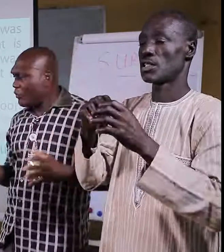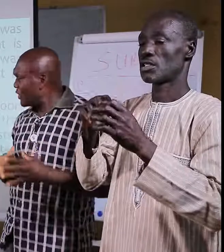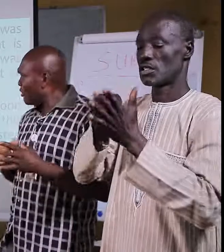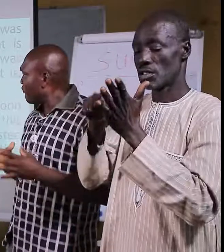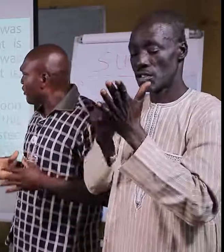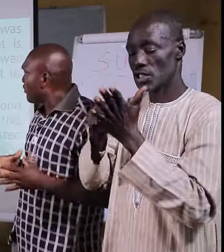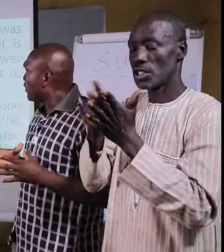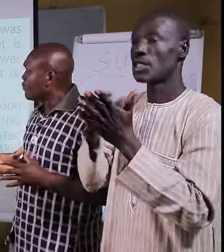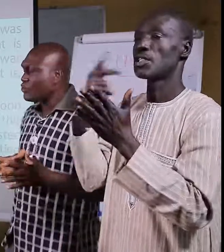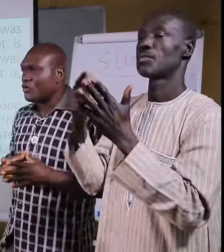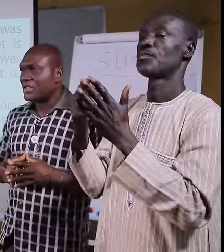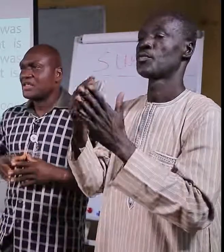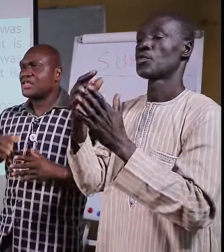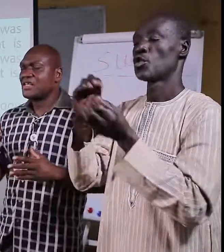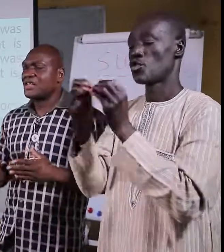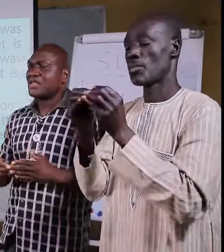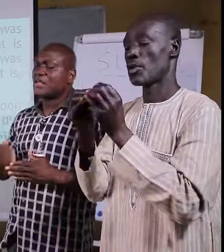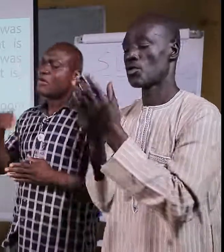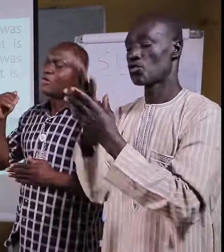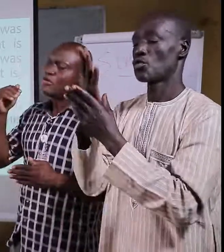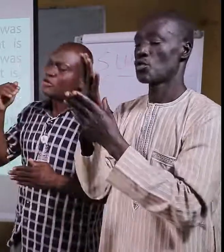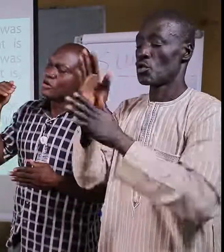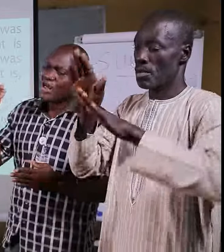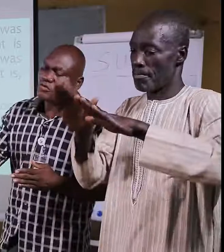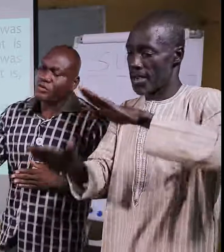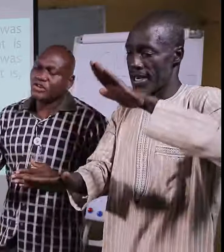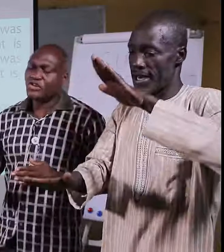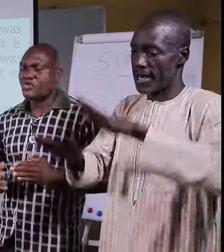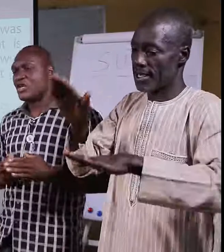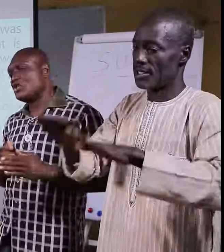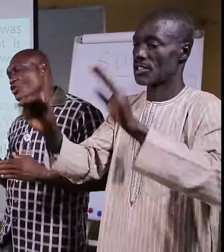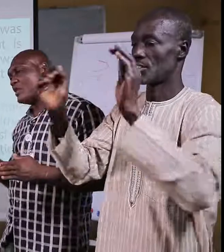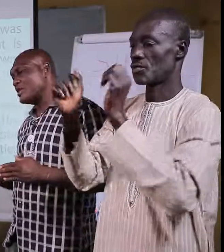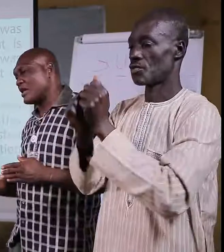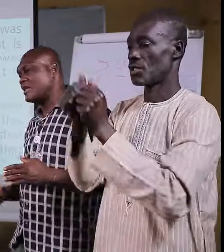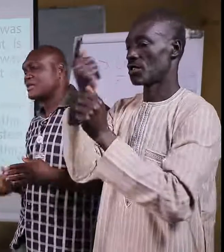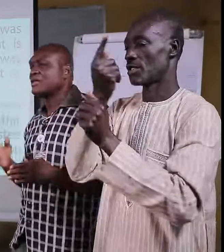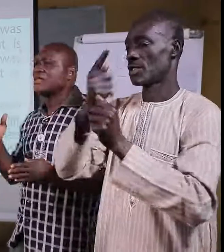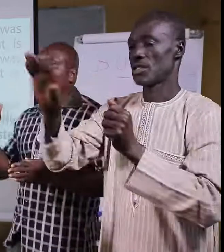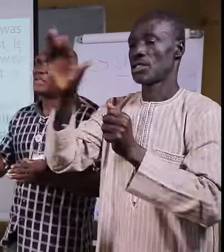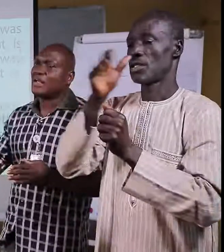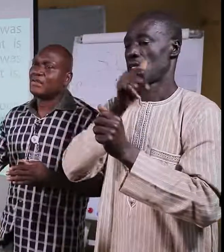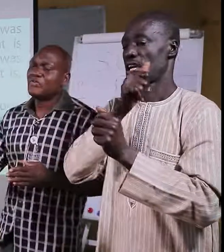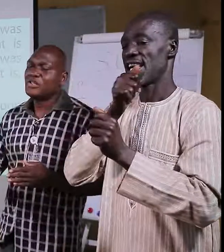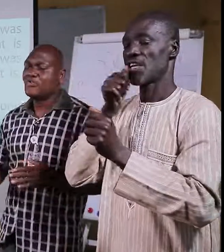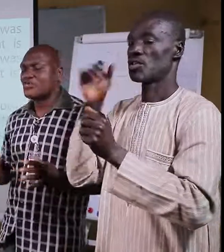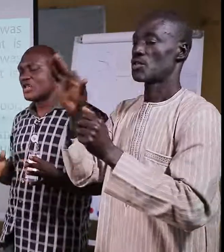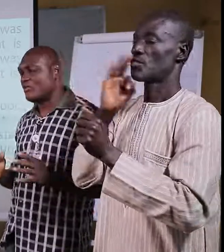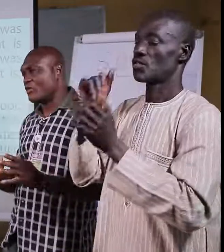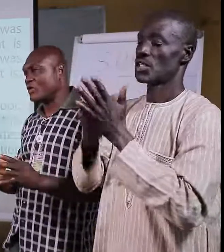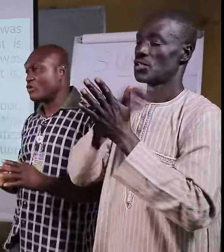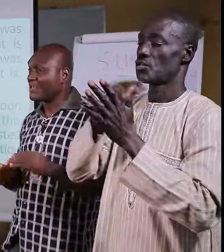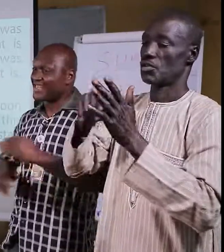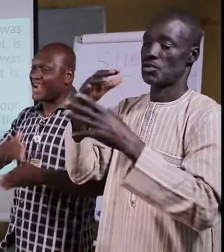the propagation of Malthus theory, he says that as population is growing geometrically, that means of